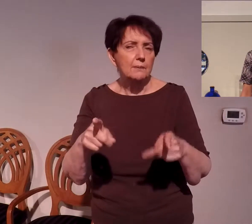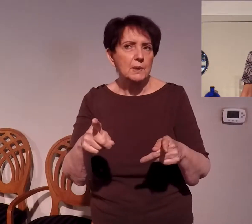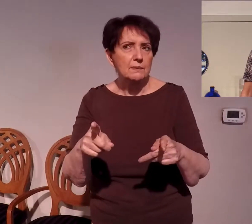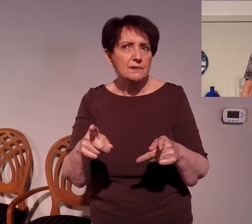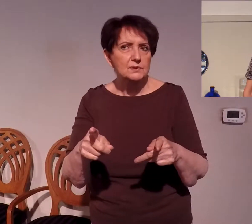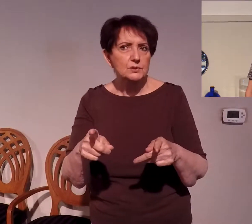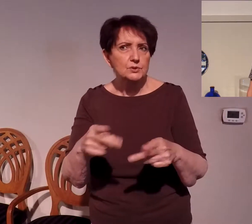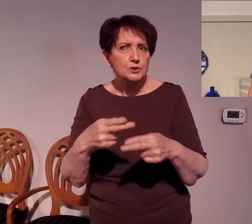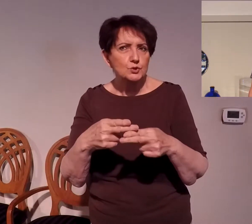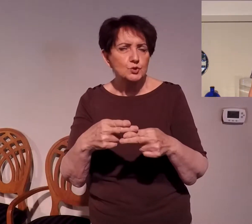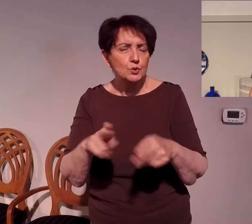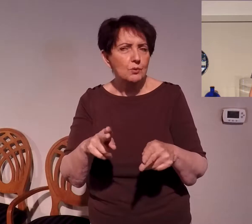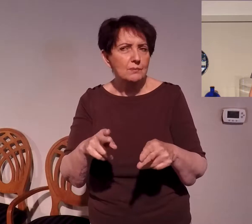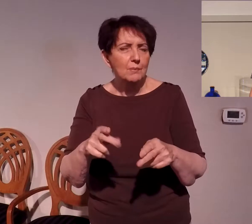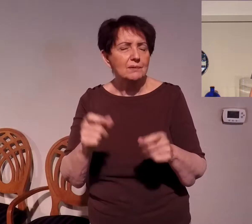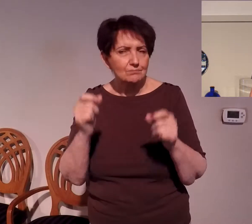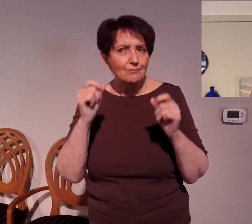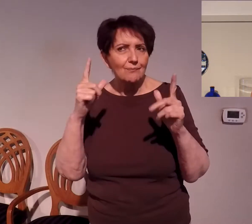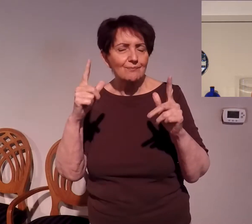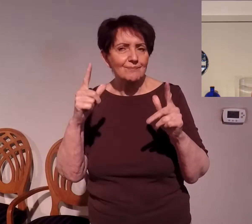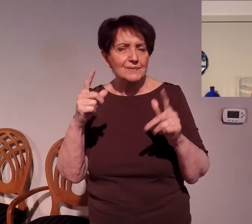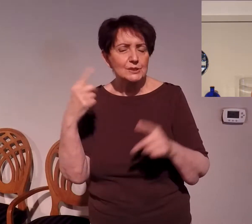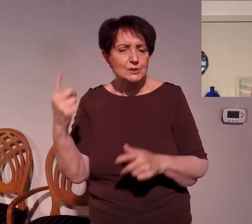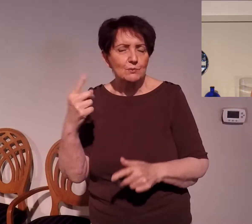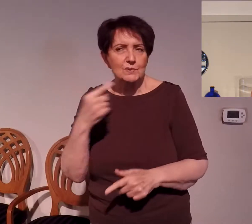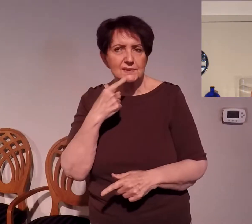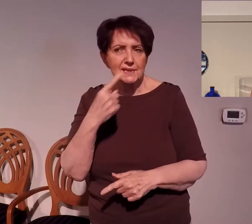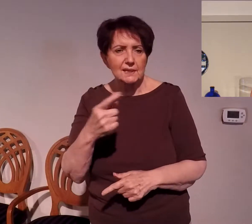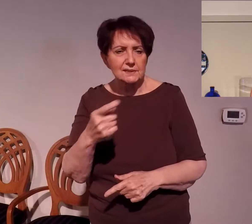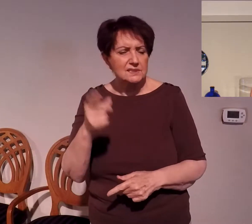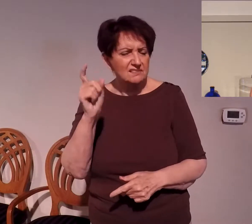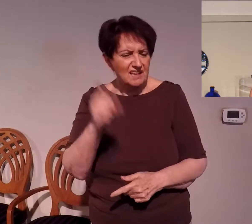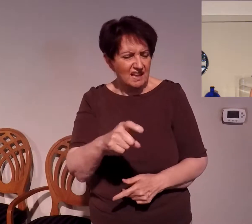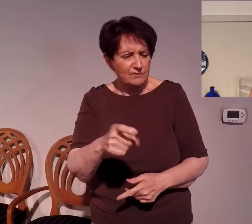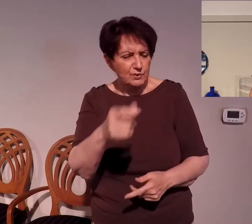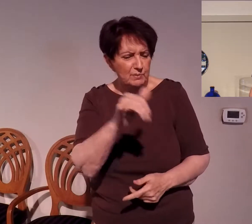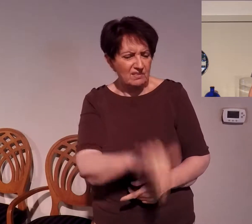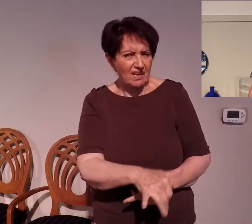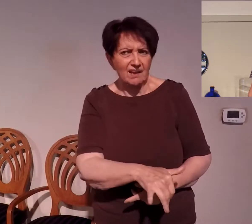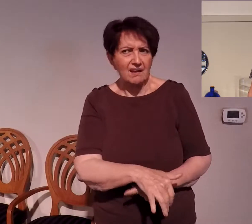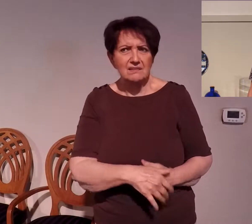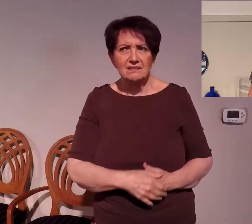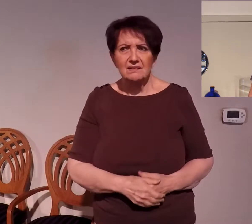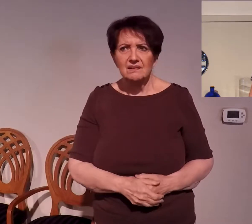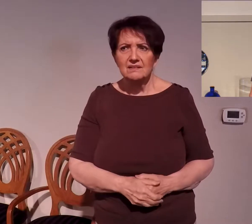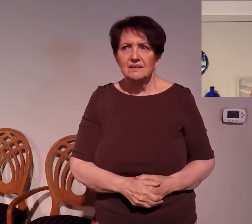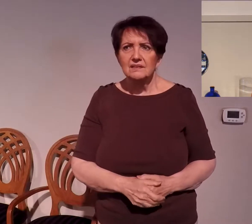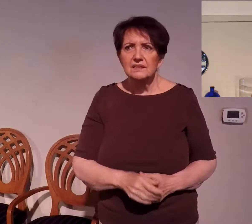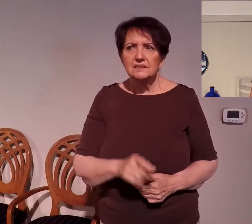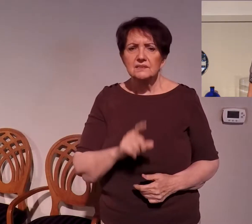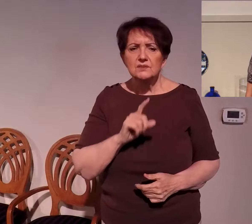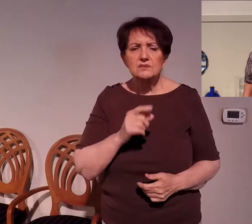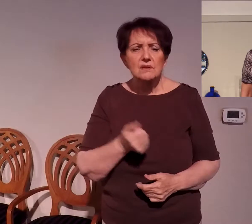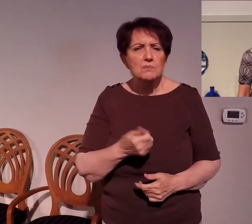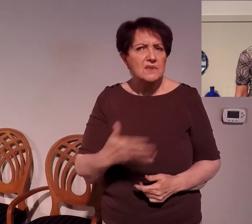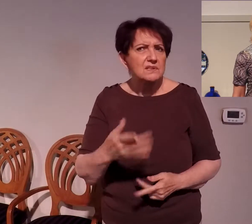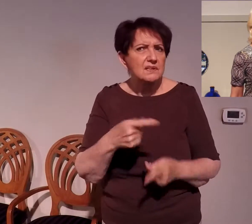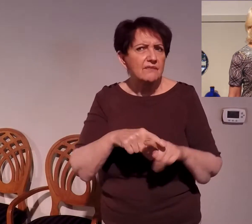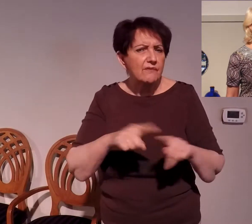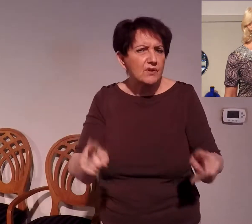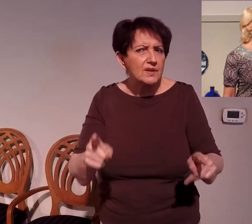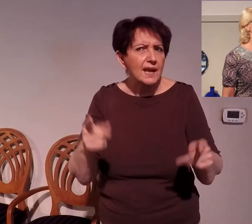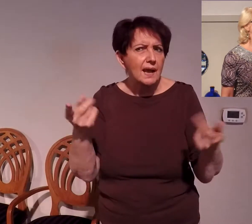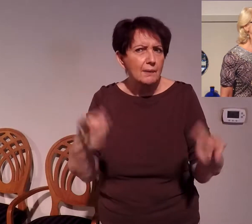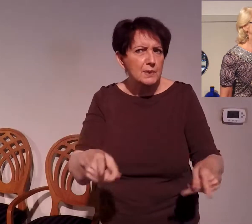someone has said, it doesn't have to be like this. There is actually something different going on. There